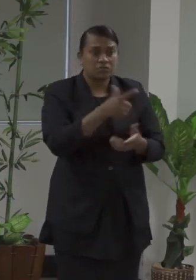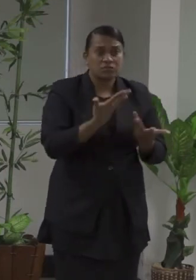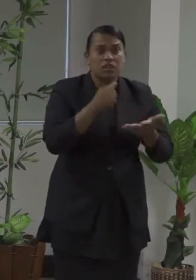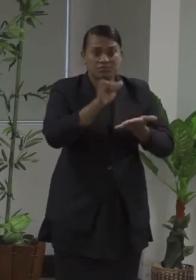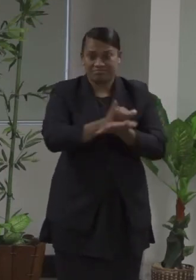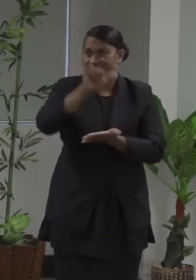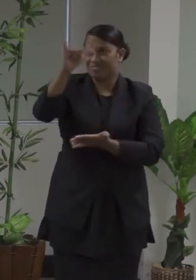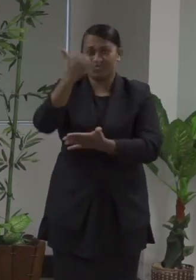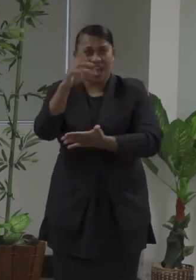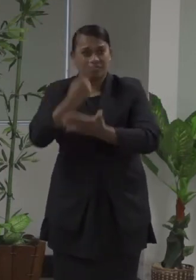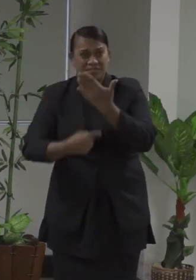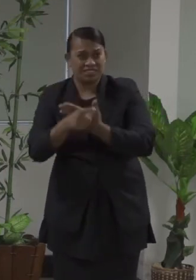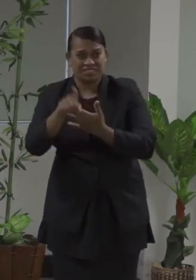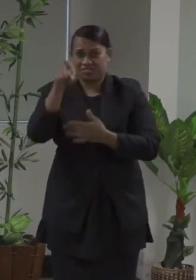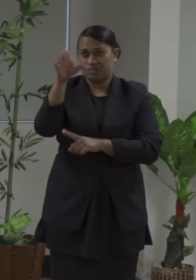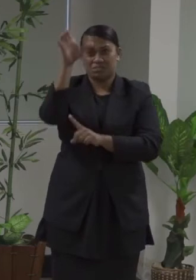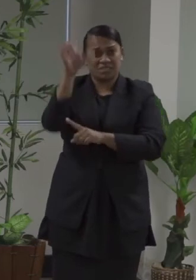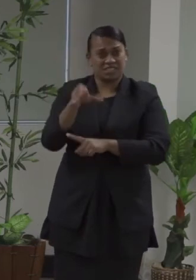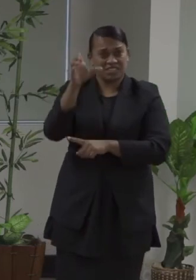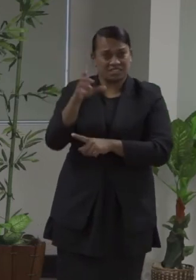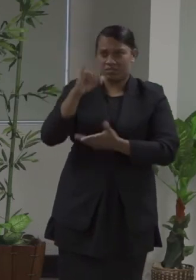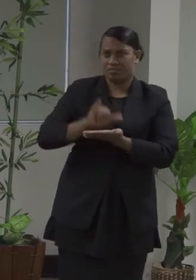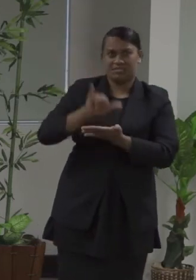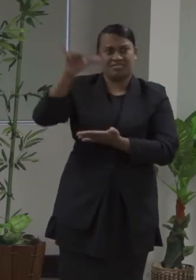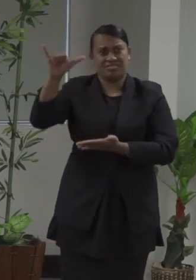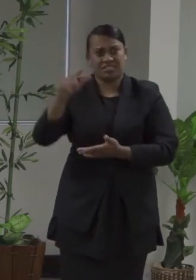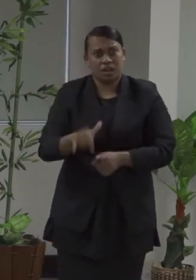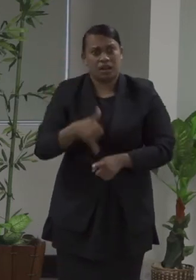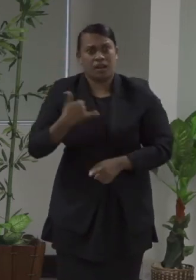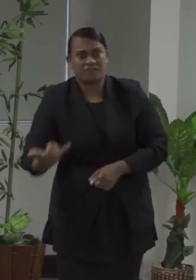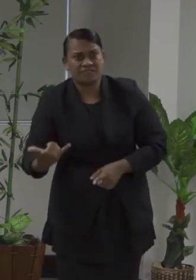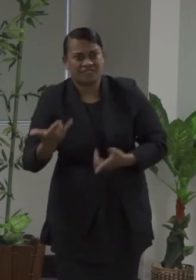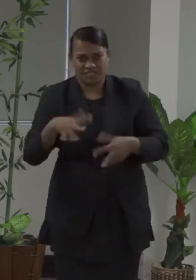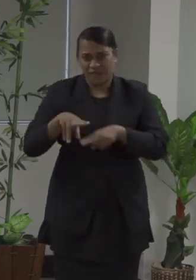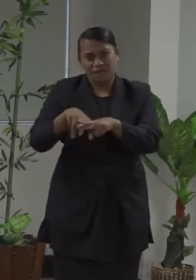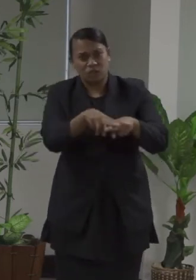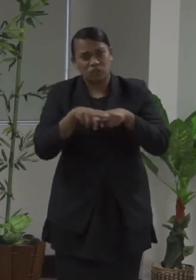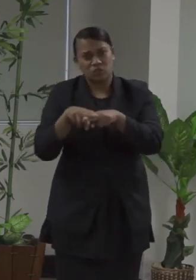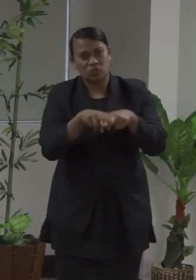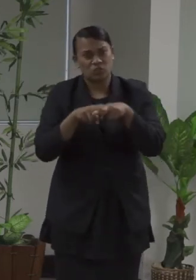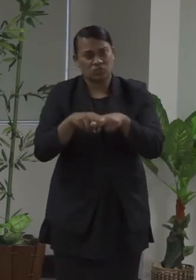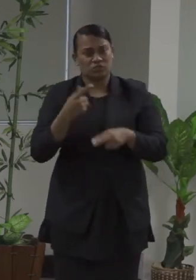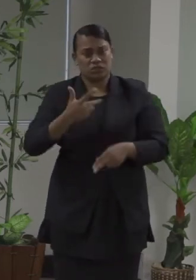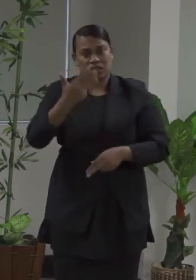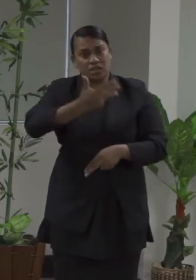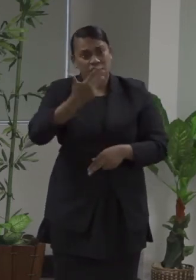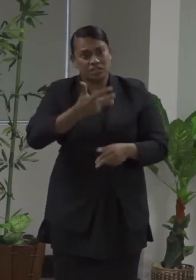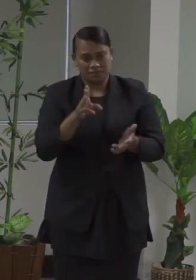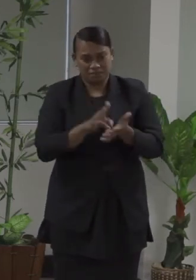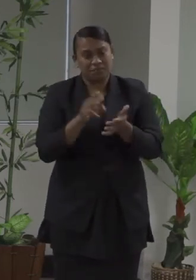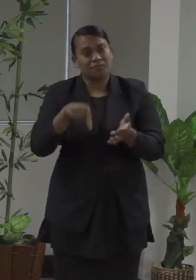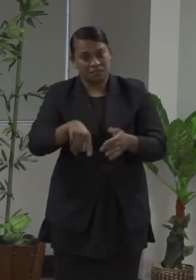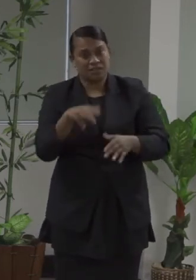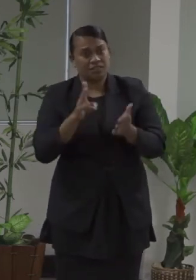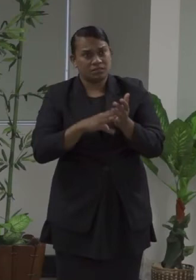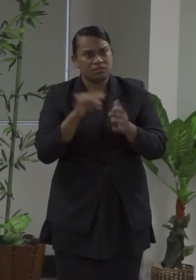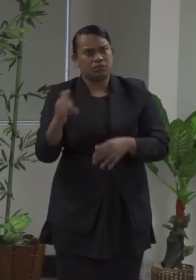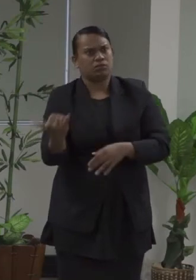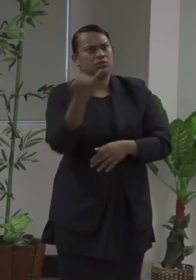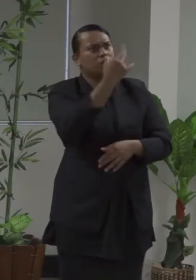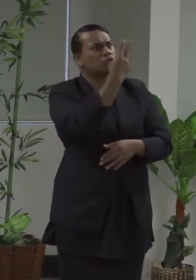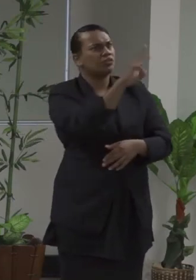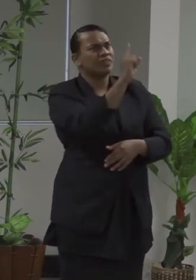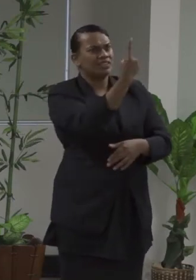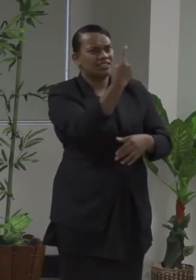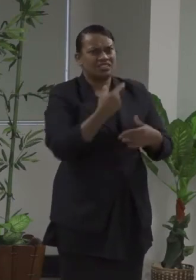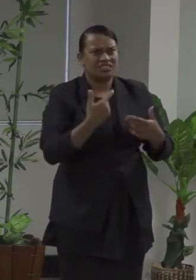that left Fiji on the 19th of this month and was diagnosed on the 21st. Our contact tracing team are out